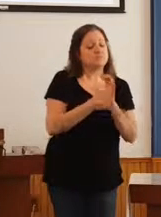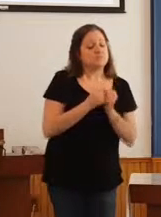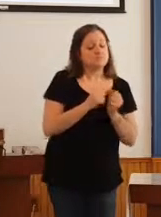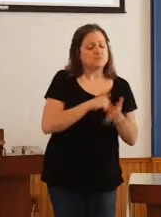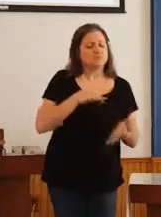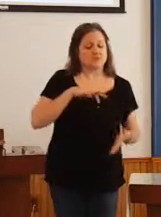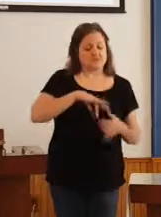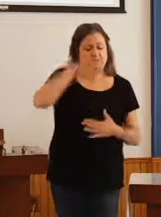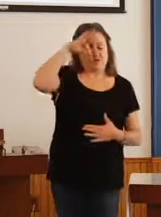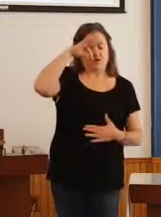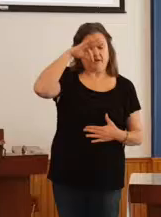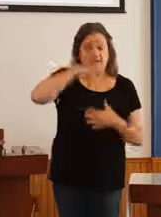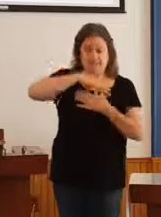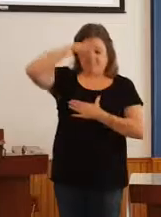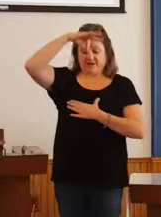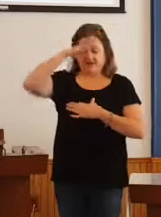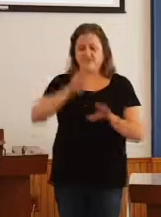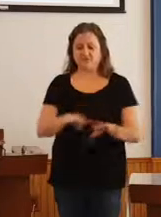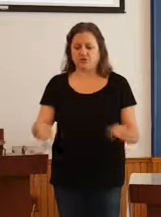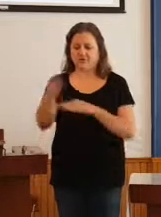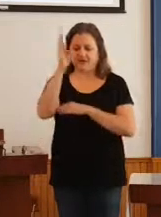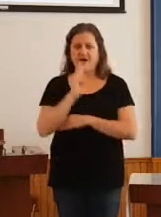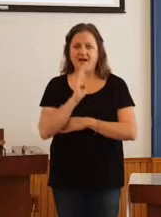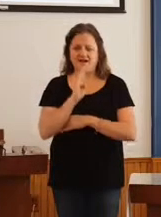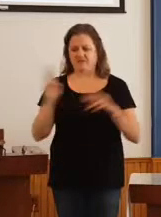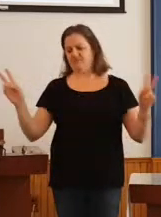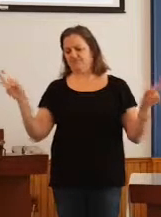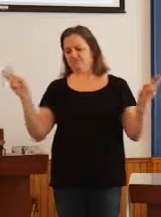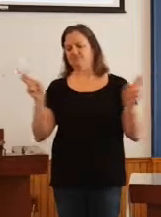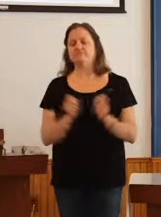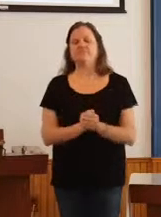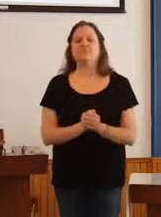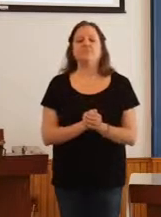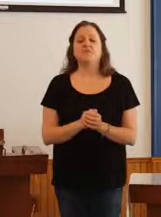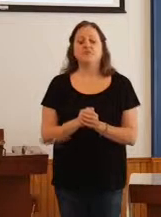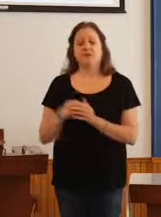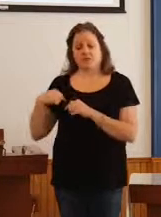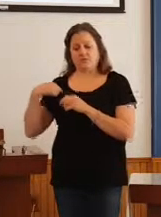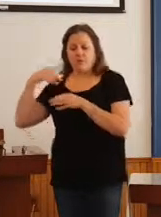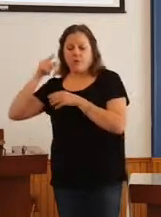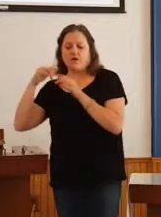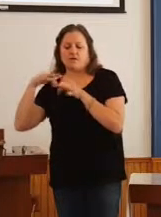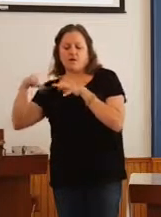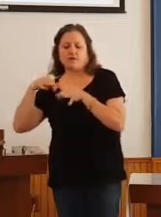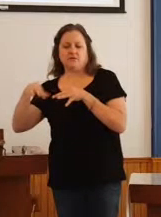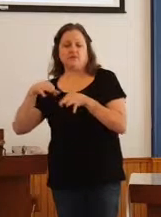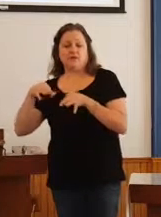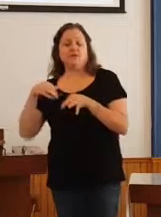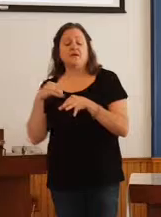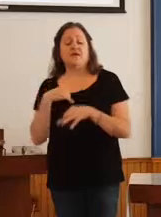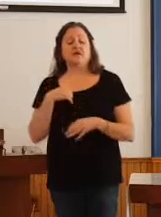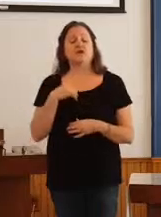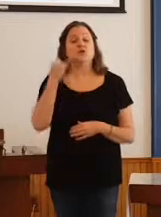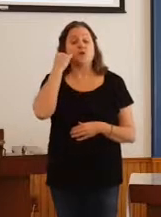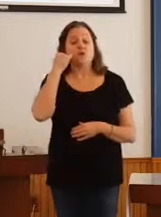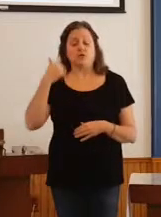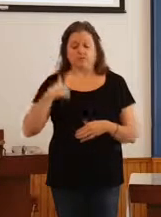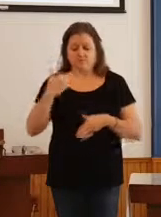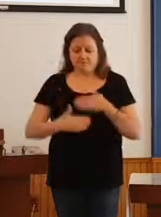children of God. Paul says, goes on to say, we are co-heirs with Christ if we indeed